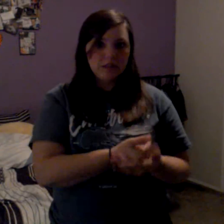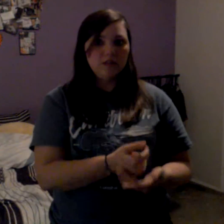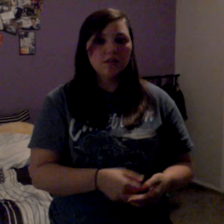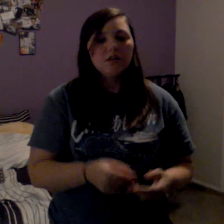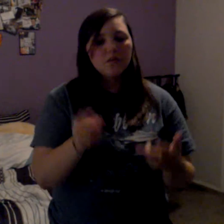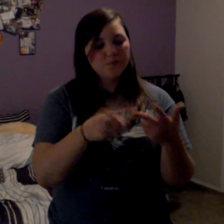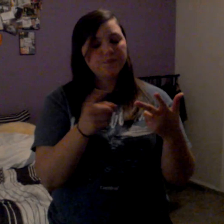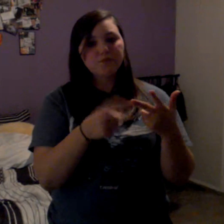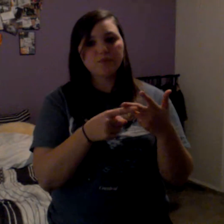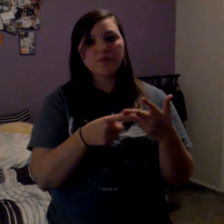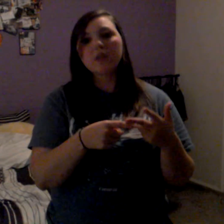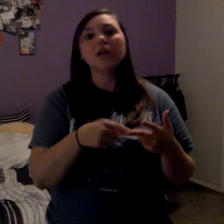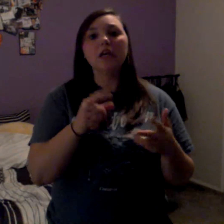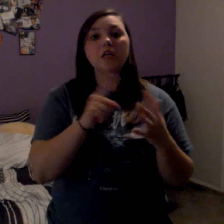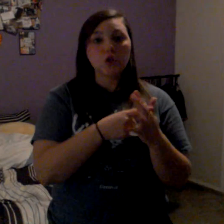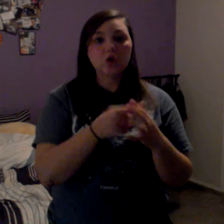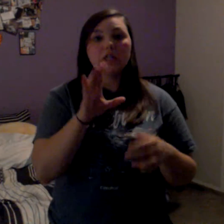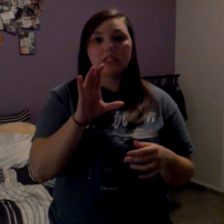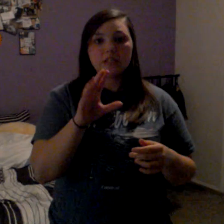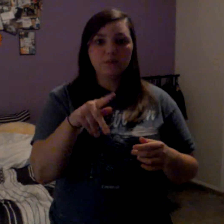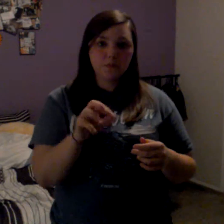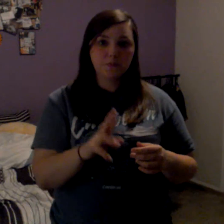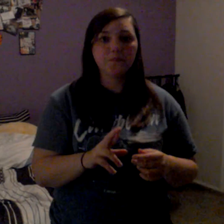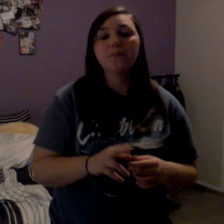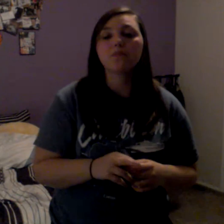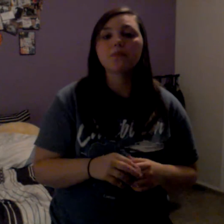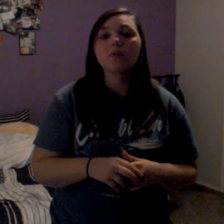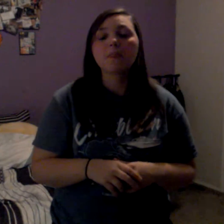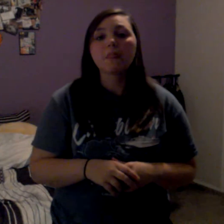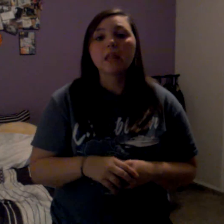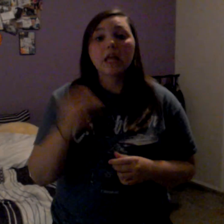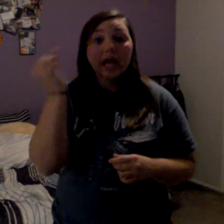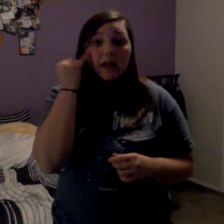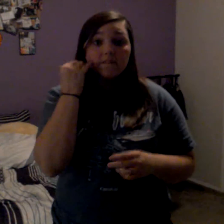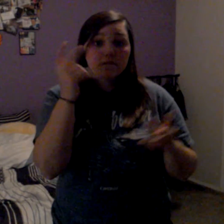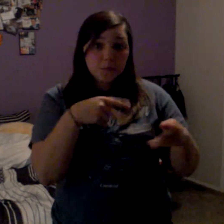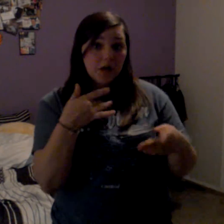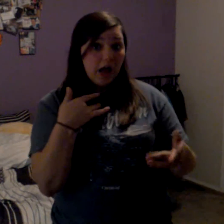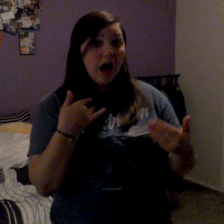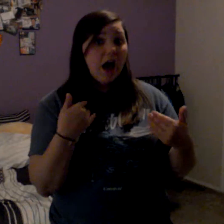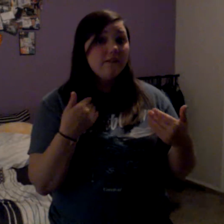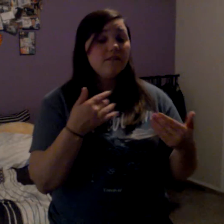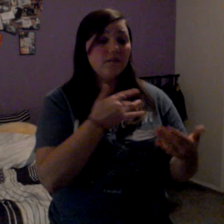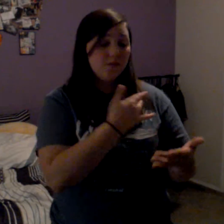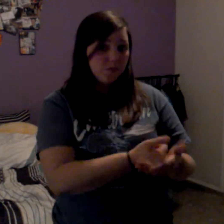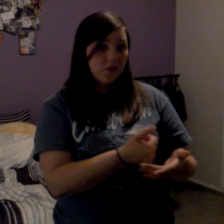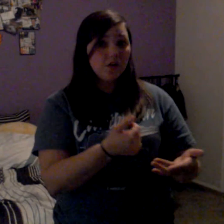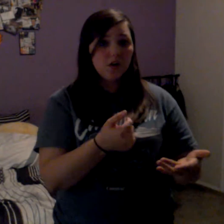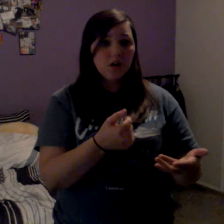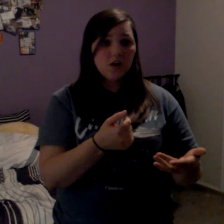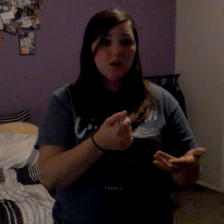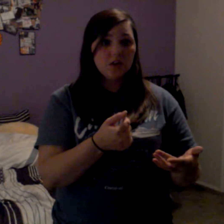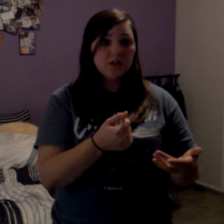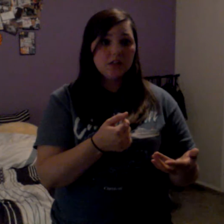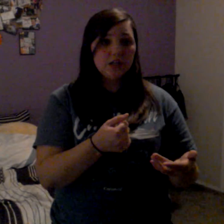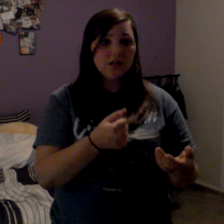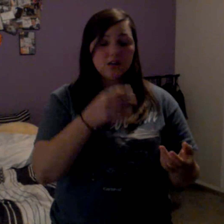If the person who is having the heart attack goes unconscious or stops breathing, you will need to start to